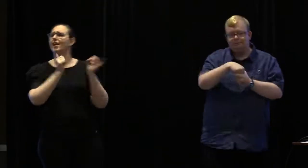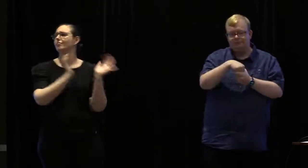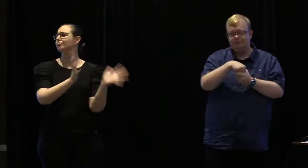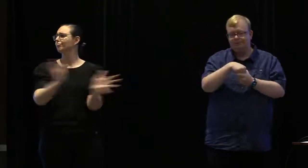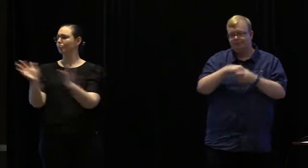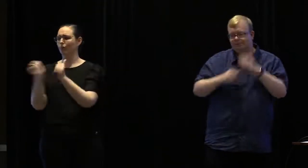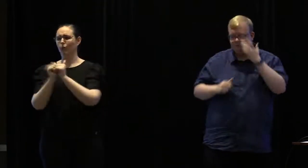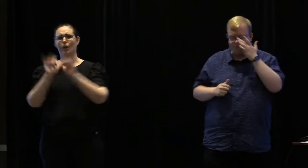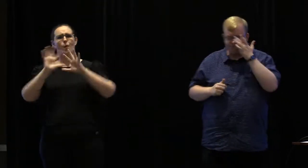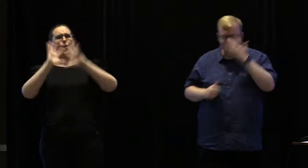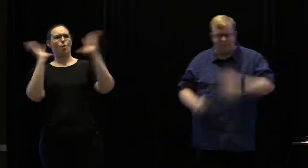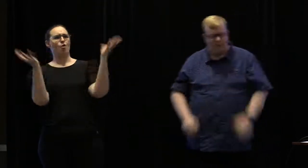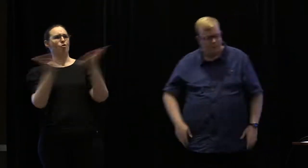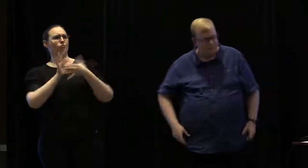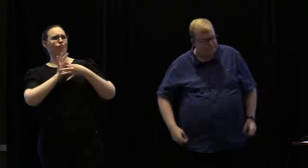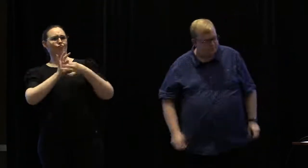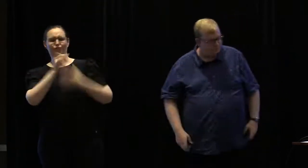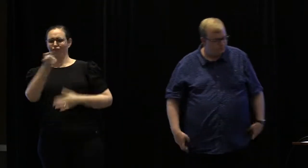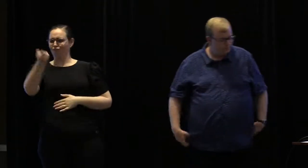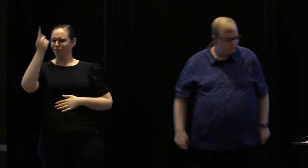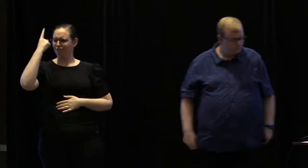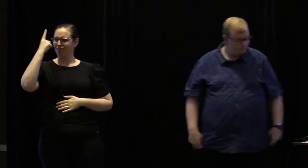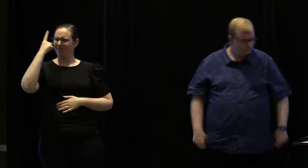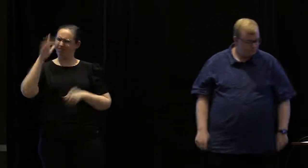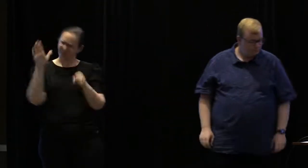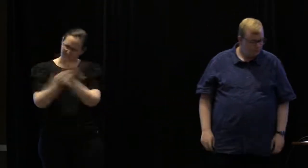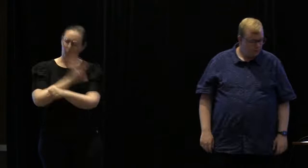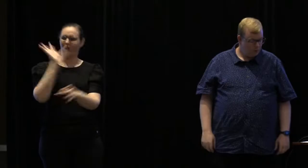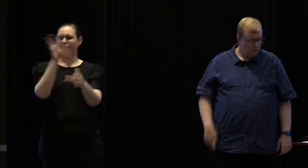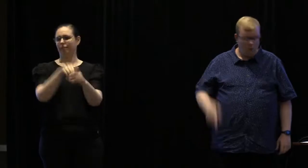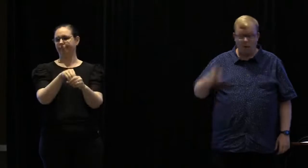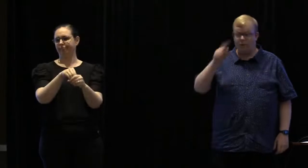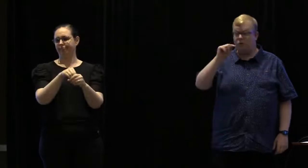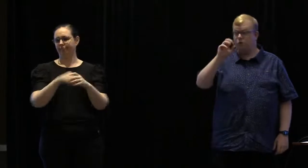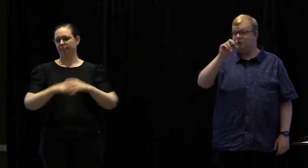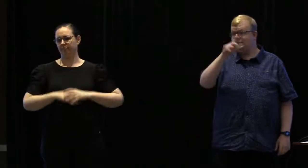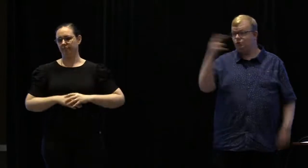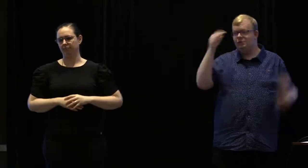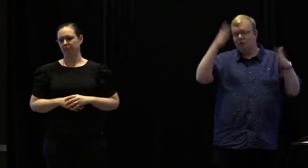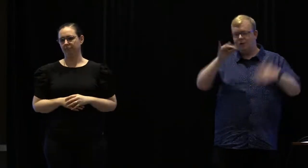world, communicate with people, and actually be included.